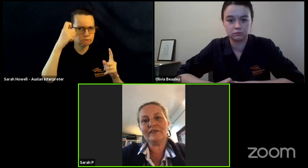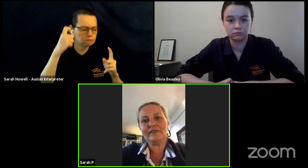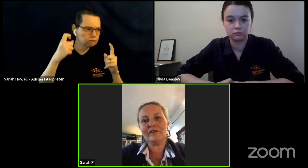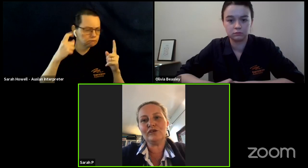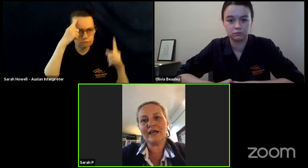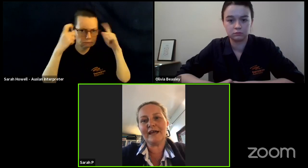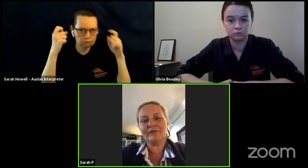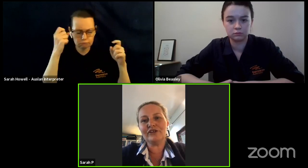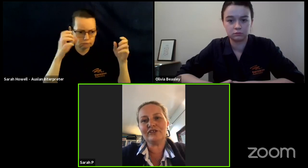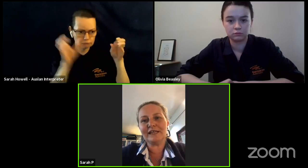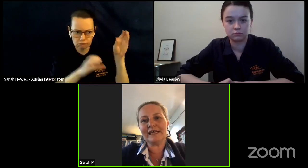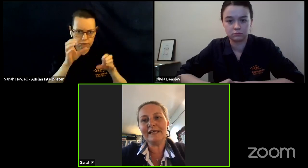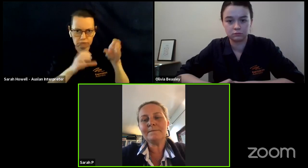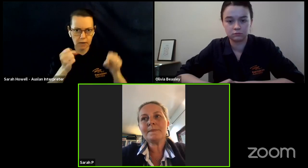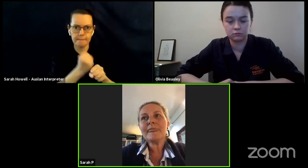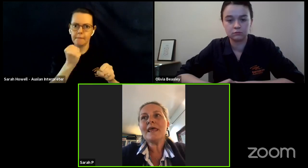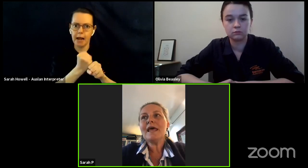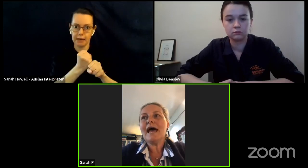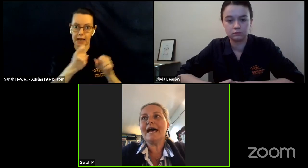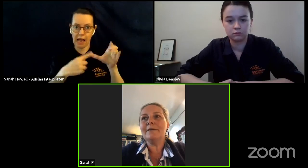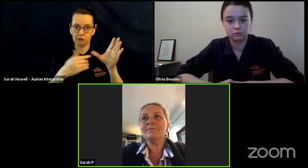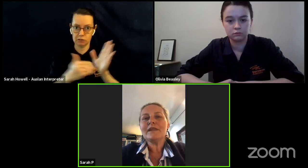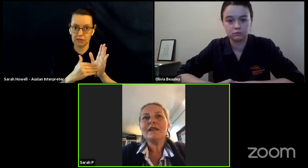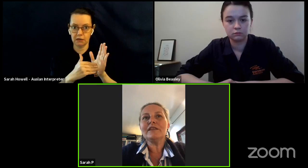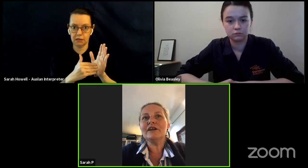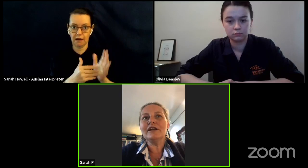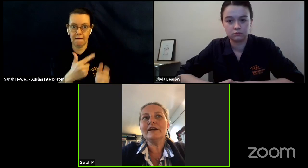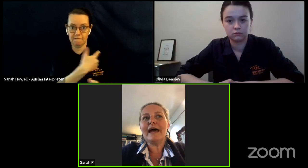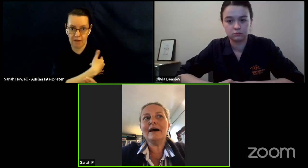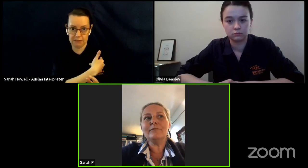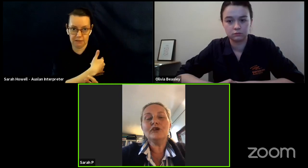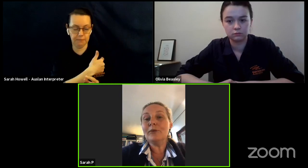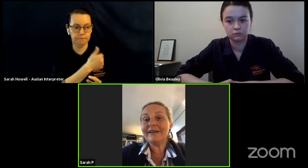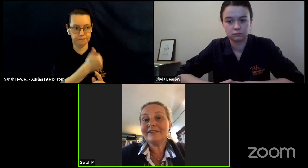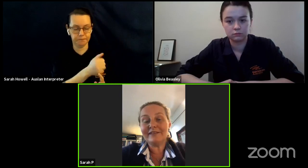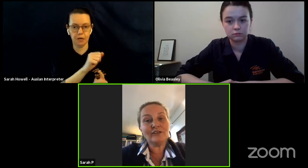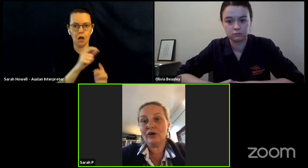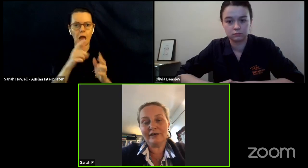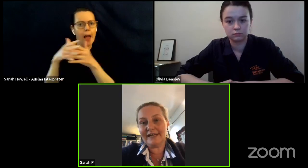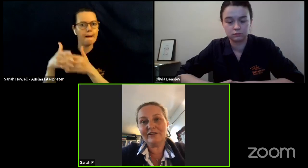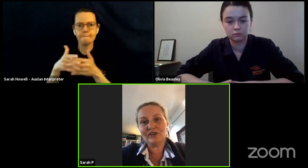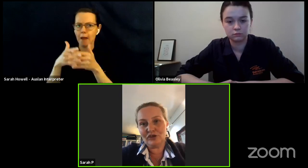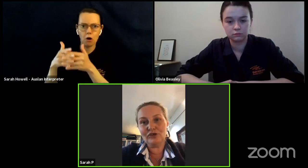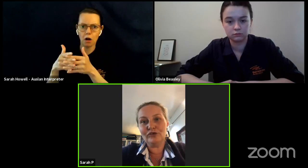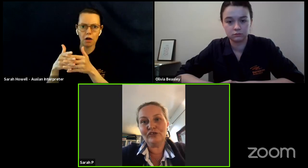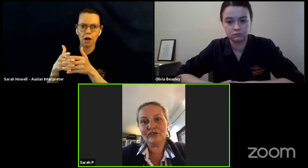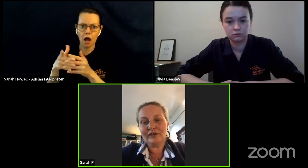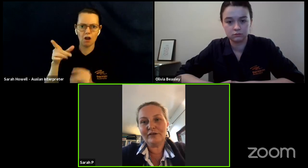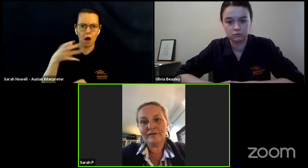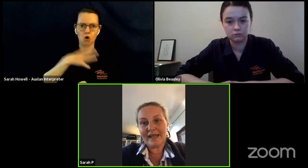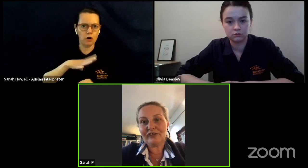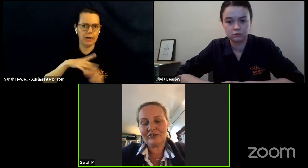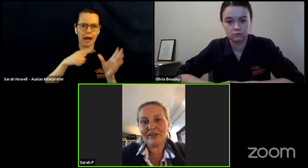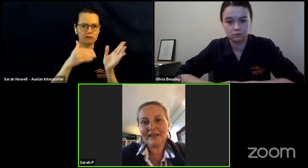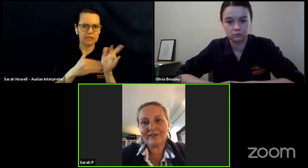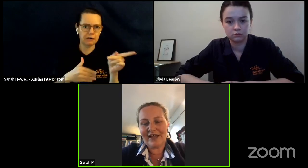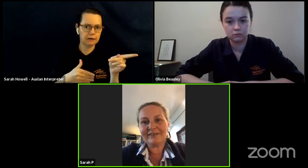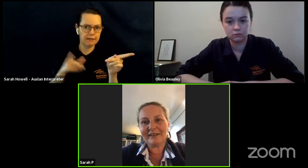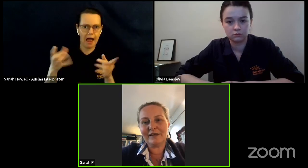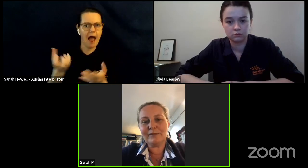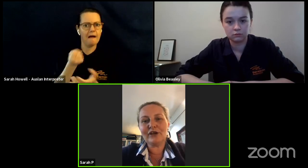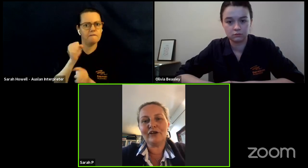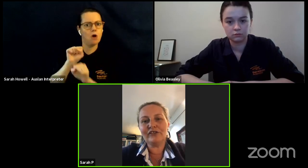sorts of things in the UK originally. The US did not need to use the